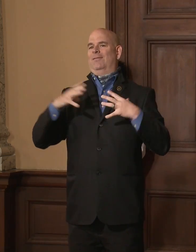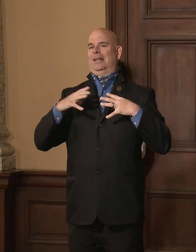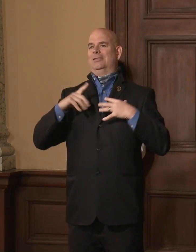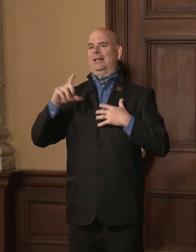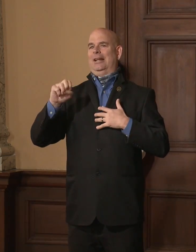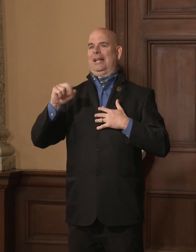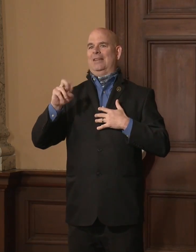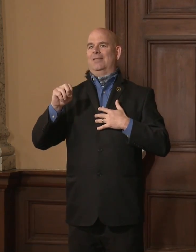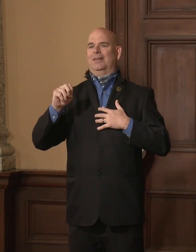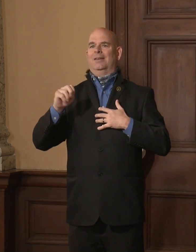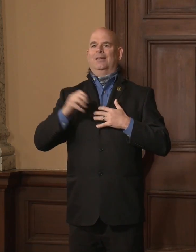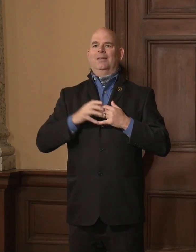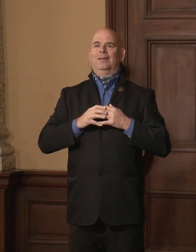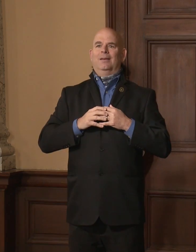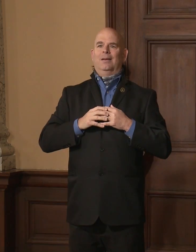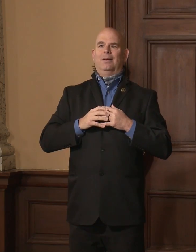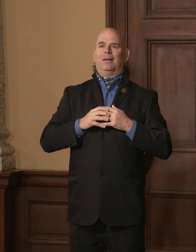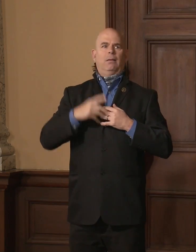Any other